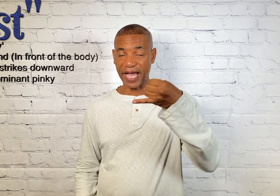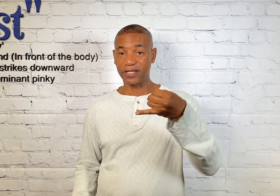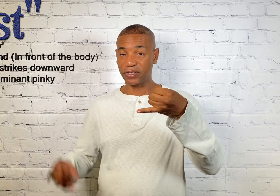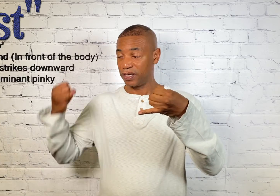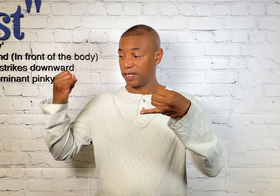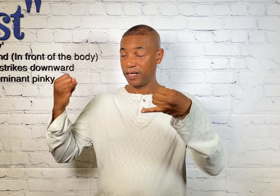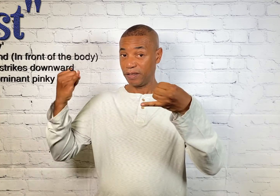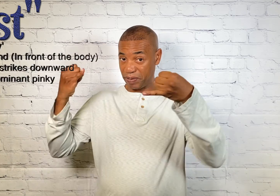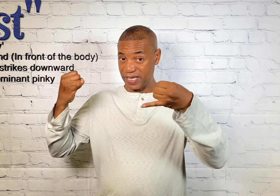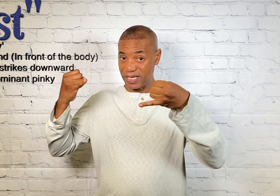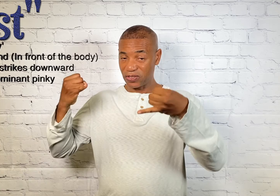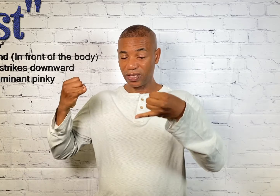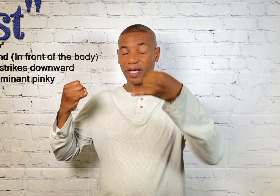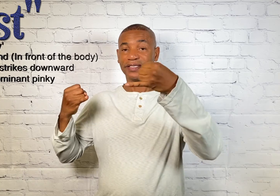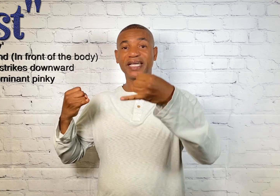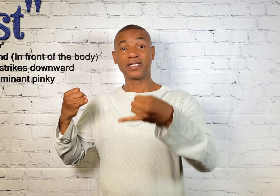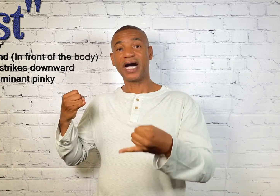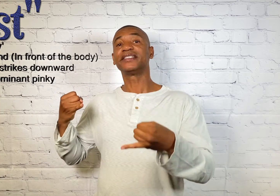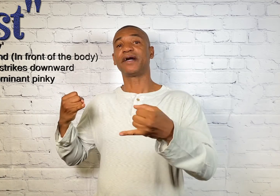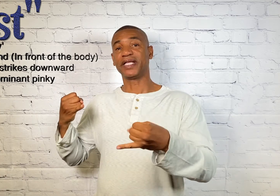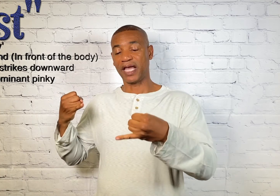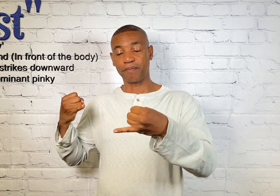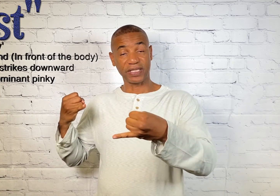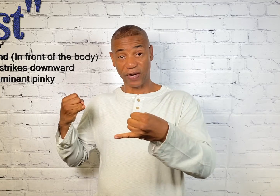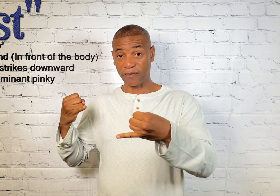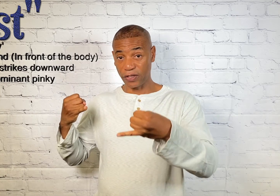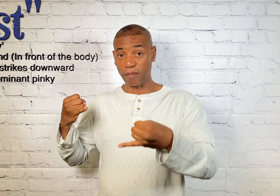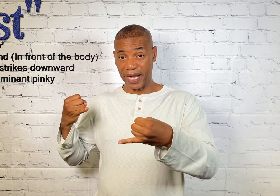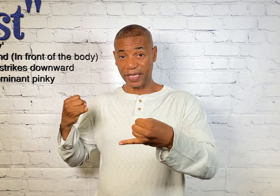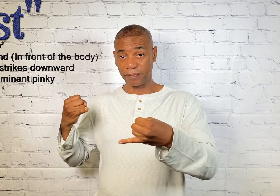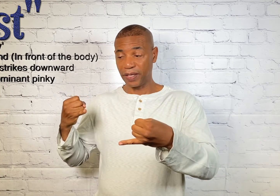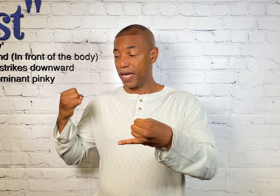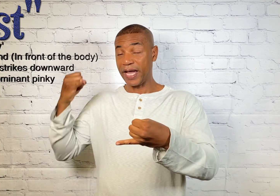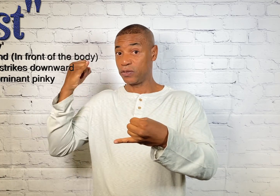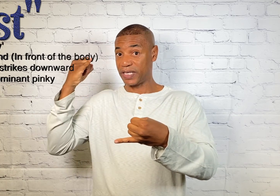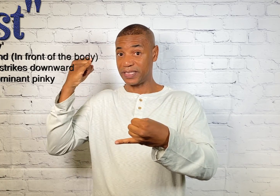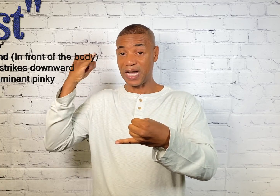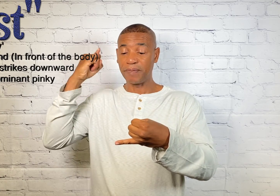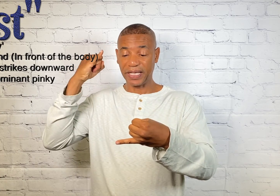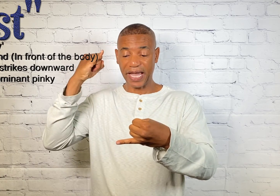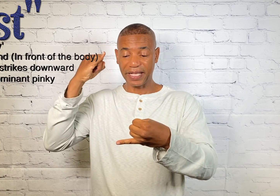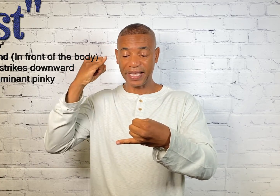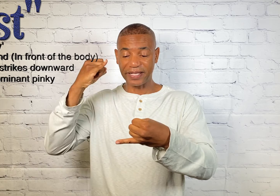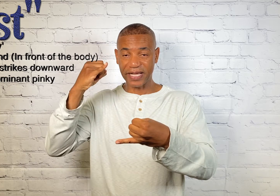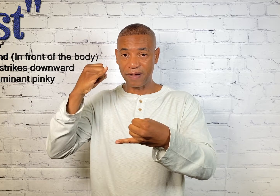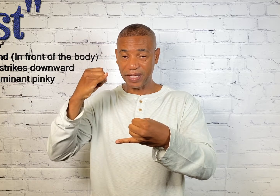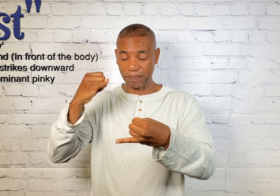hands, pinkies, take the non-dominant hand, put that right in front of your body, and you'll take the dominant hand, and that dominant pinky